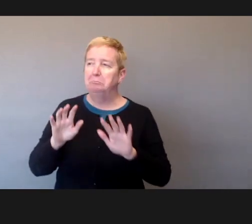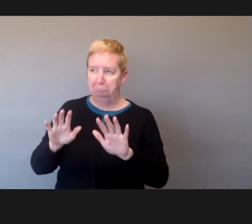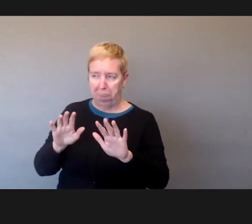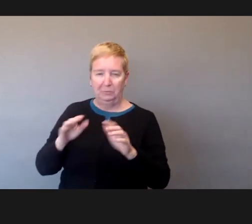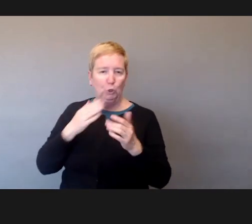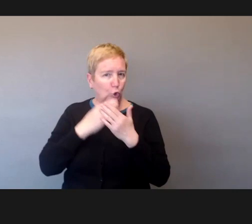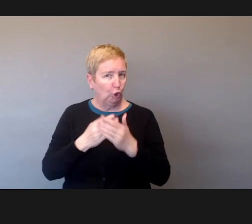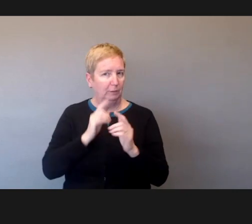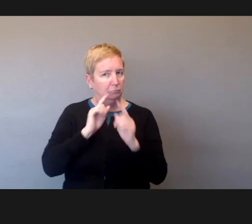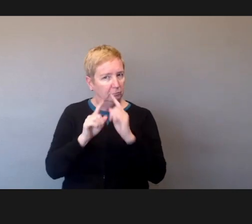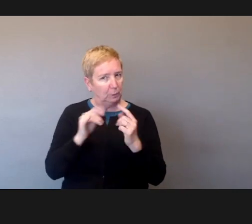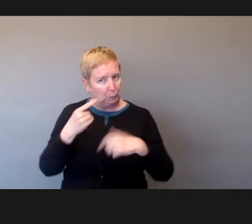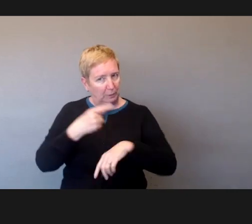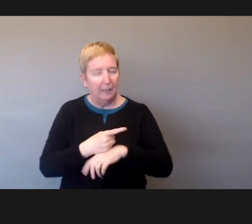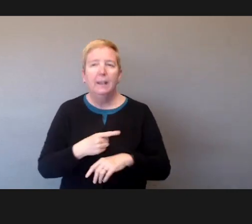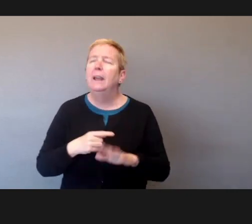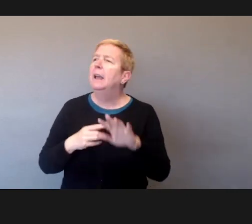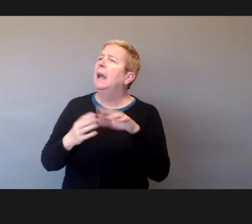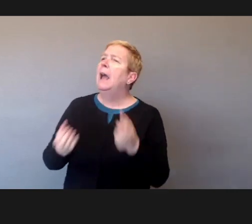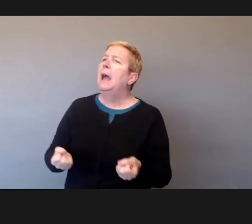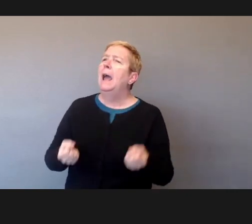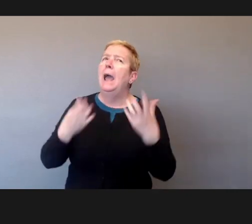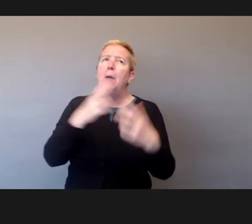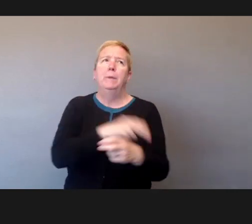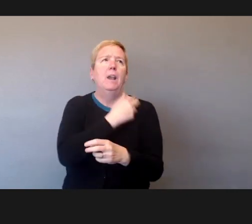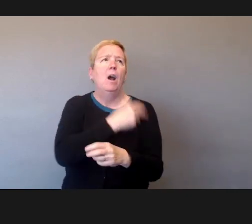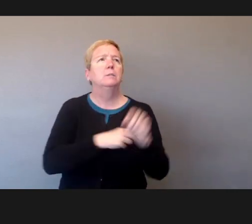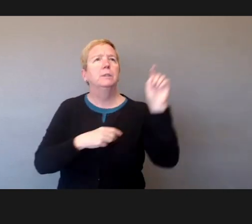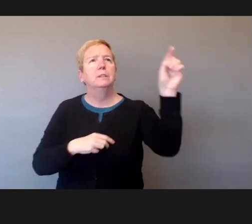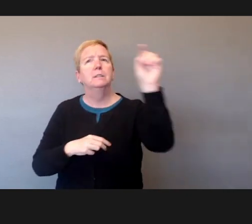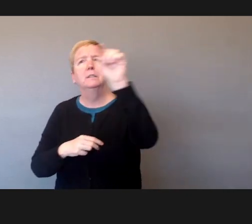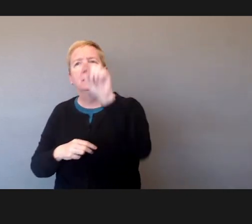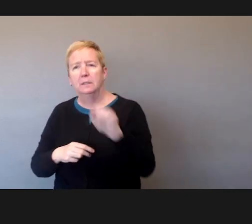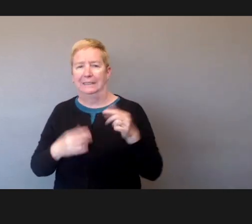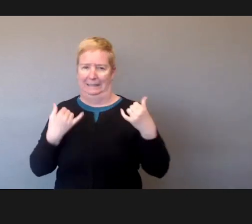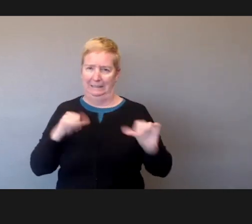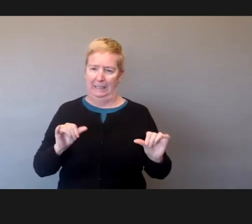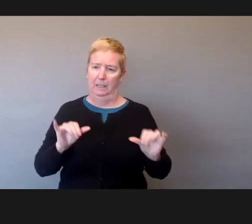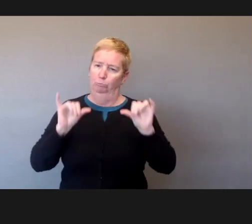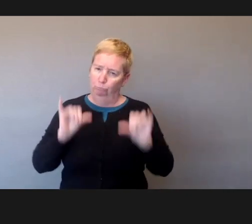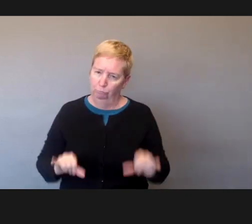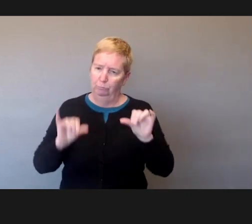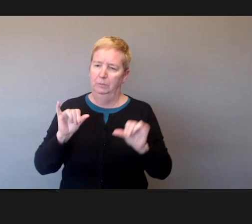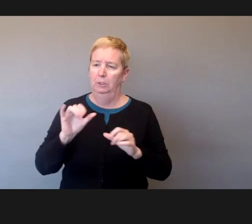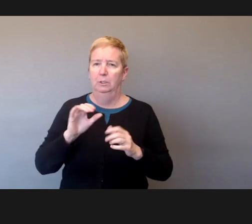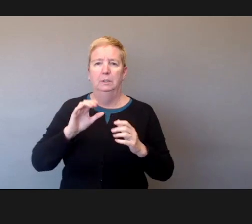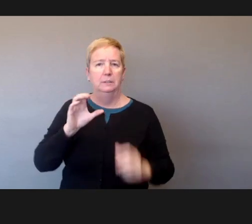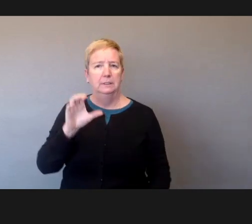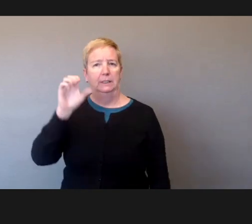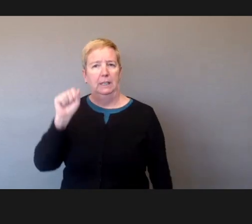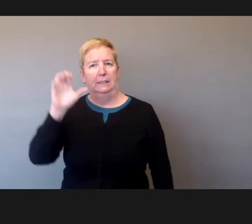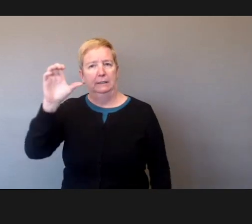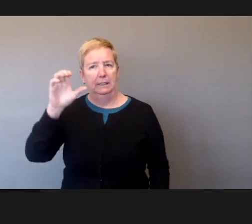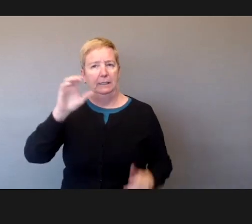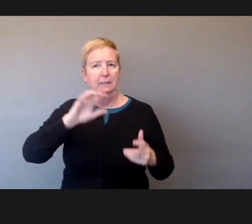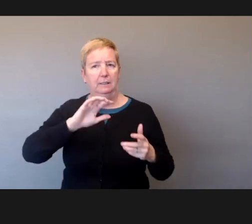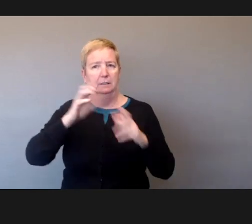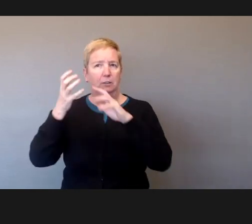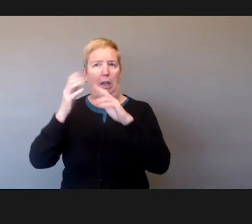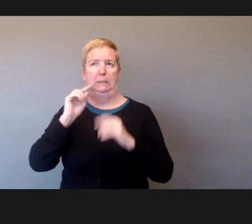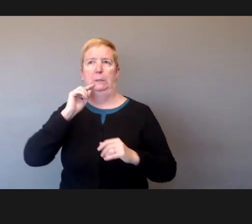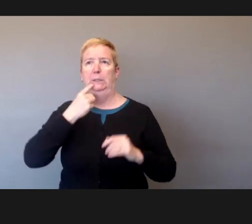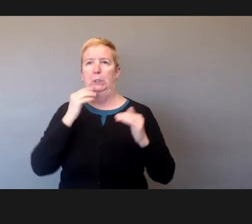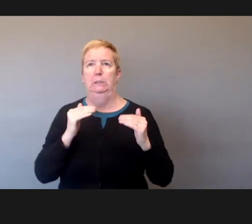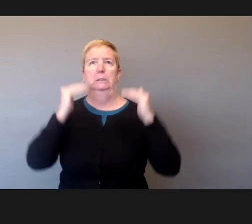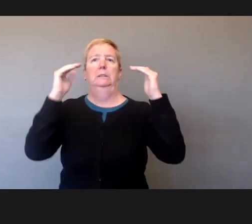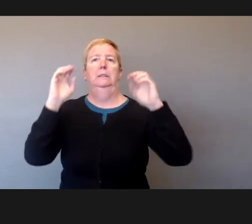just curious, how many hospitals in the state are currently in a crisis standards of care? And for those that still are,